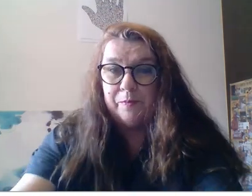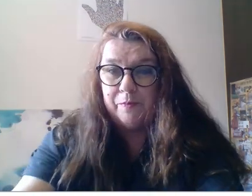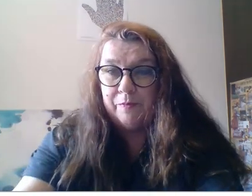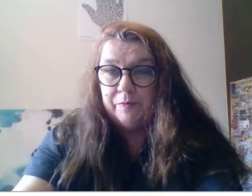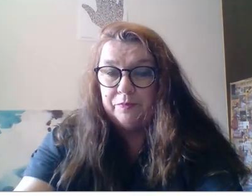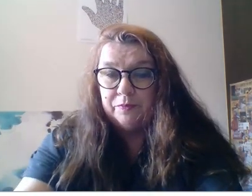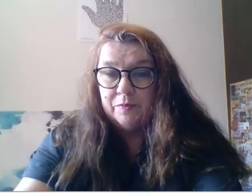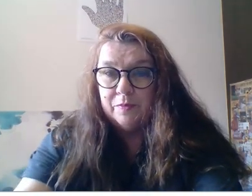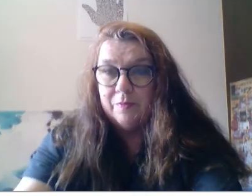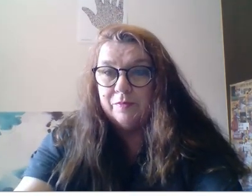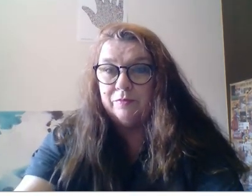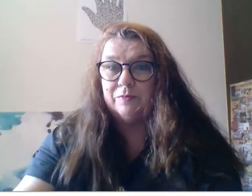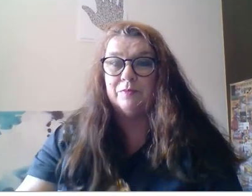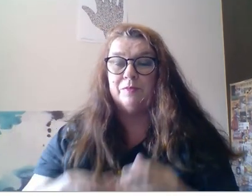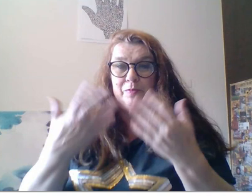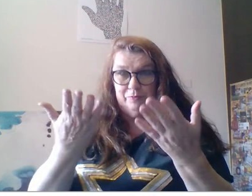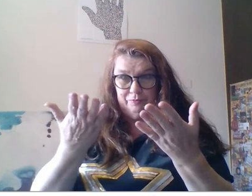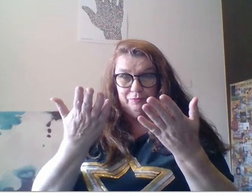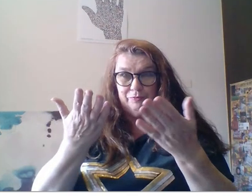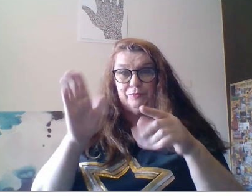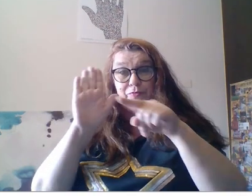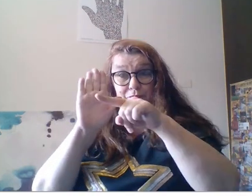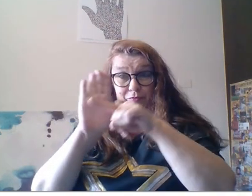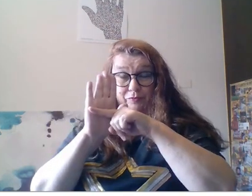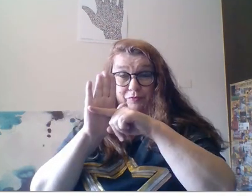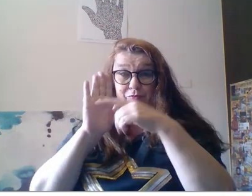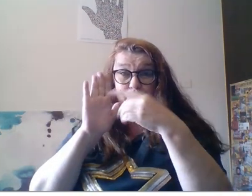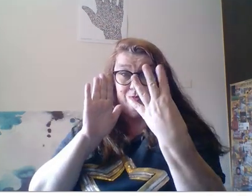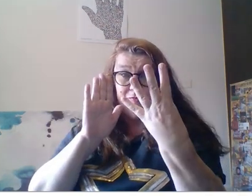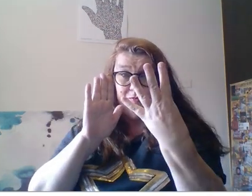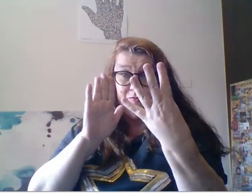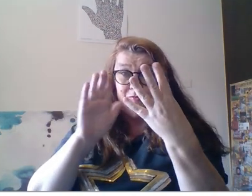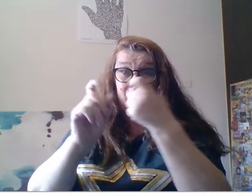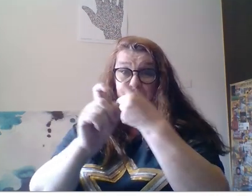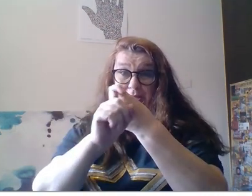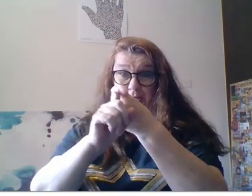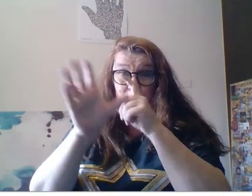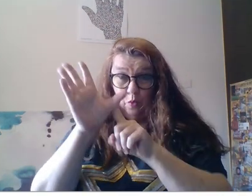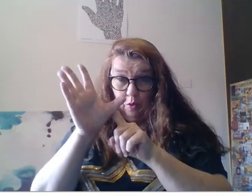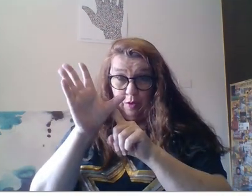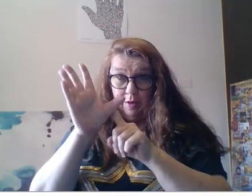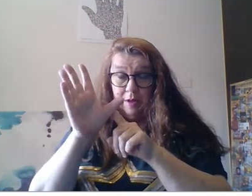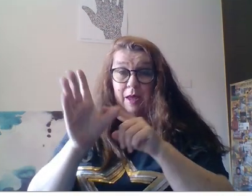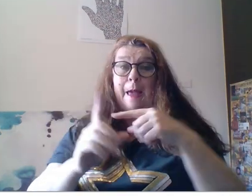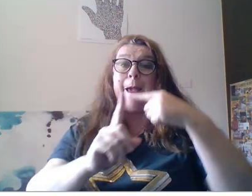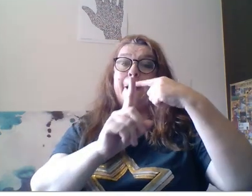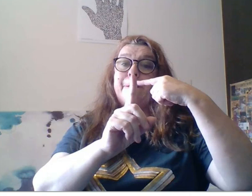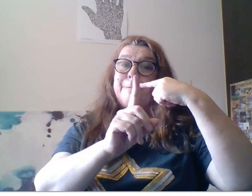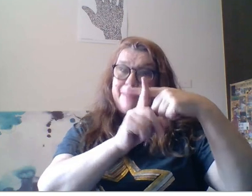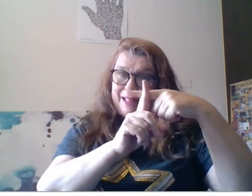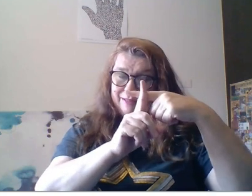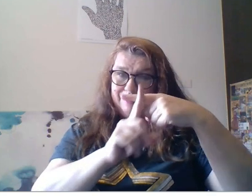so now what's the full answer if we wrote it out there it is negative four xy